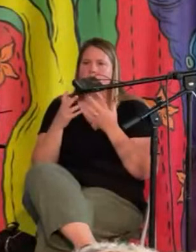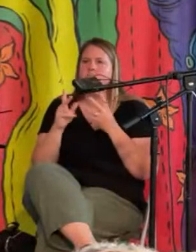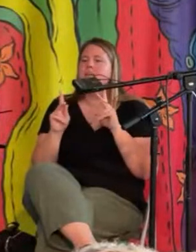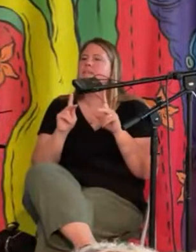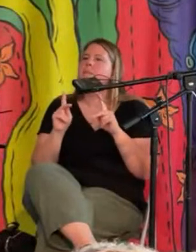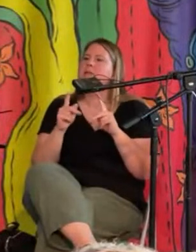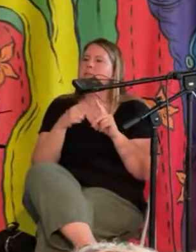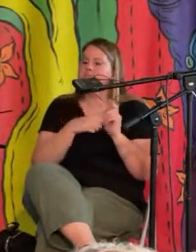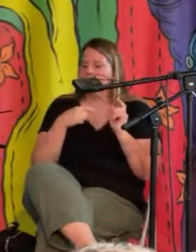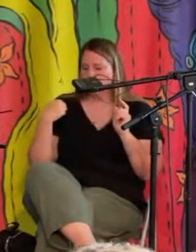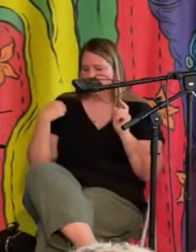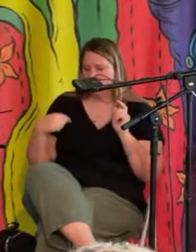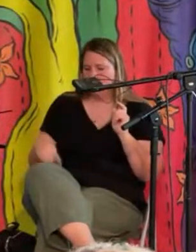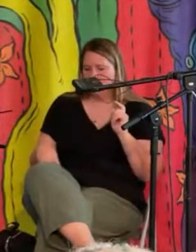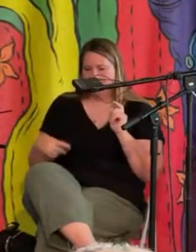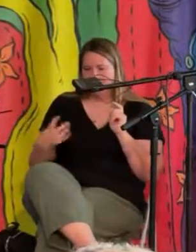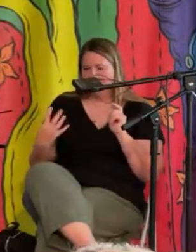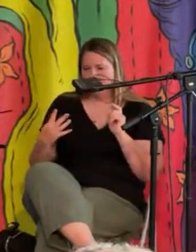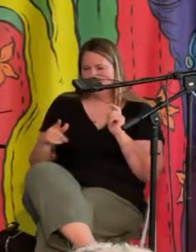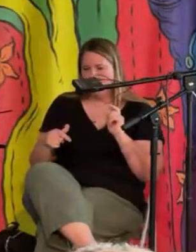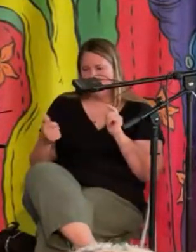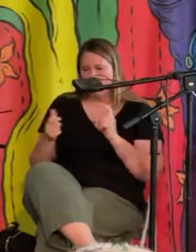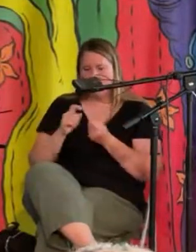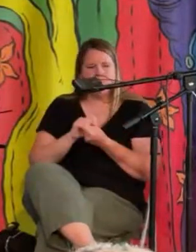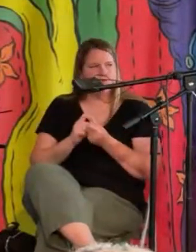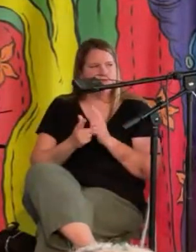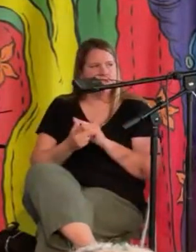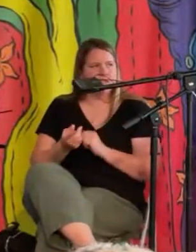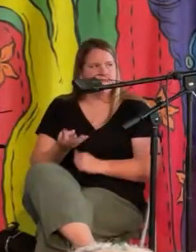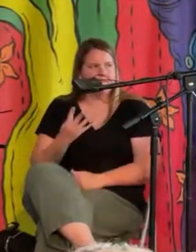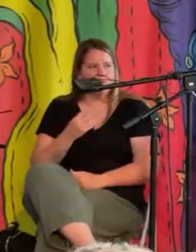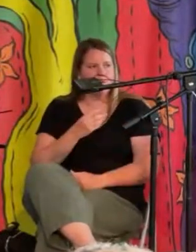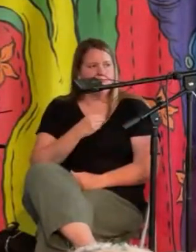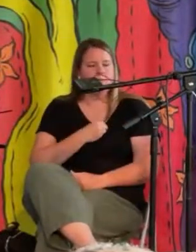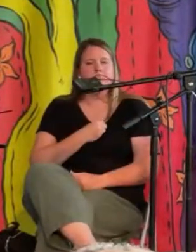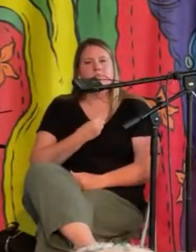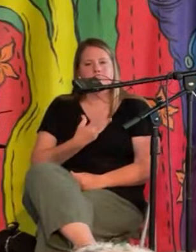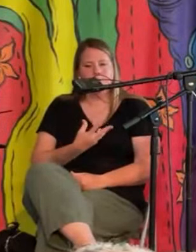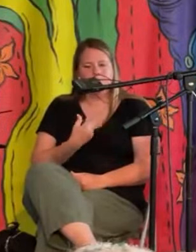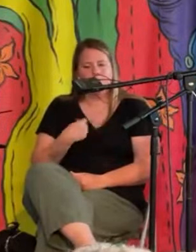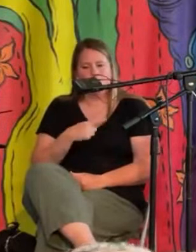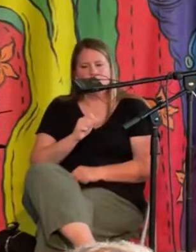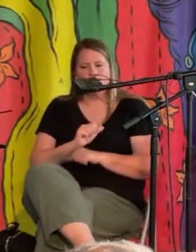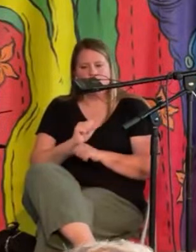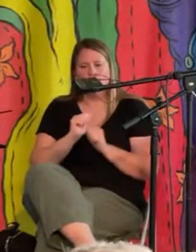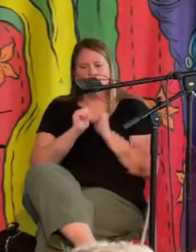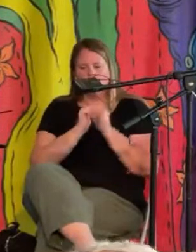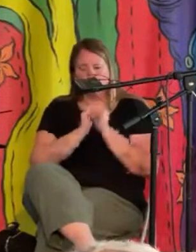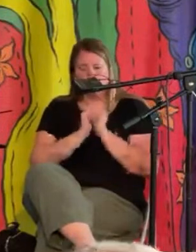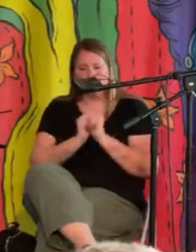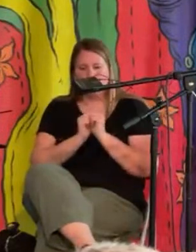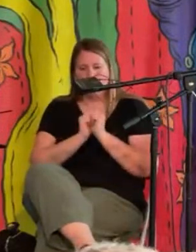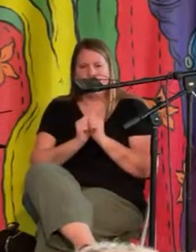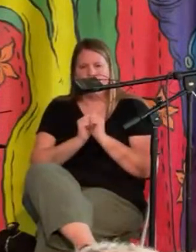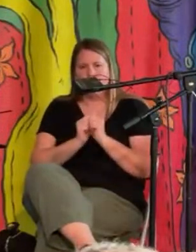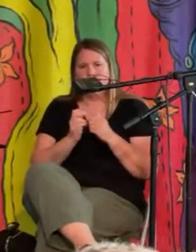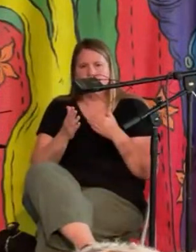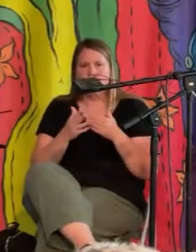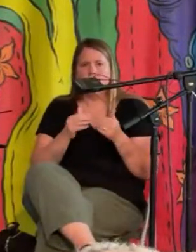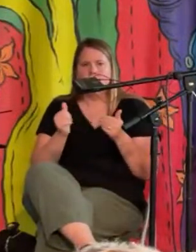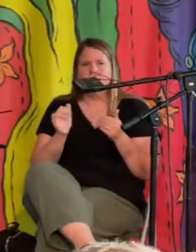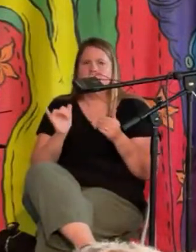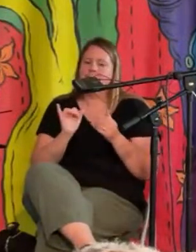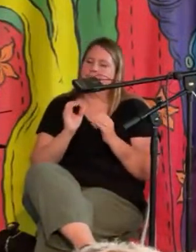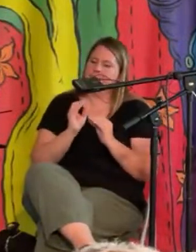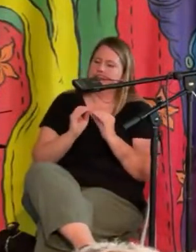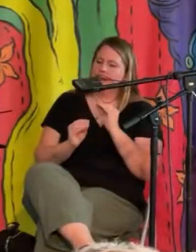was sitting around a table with like four other translators and four poets, so we work together a lot of the time to create. So it's almost like an